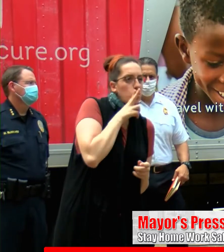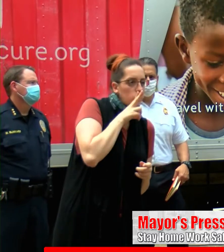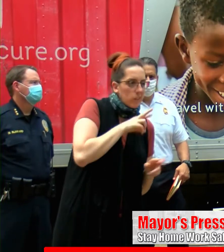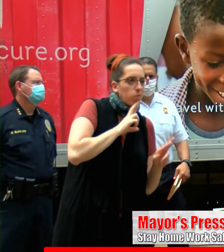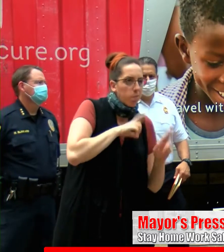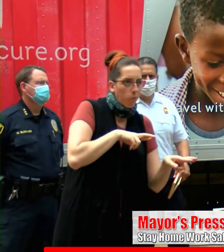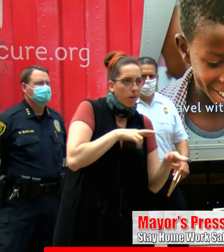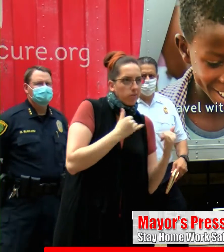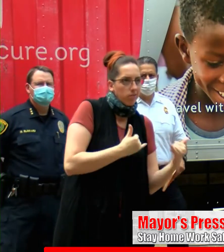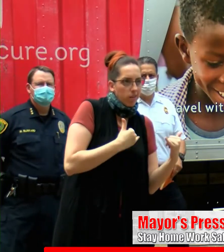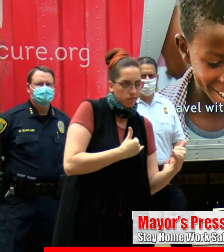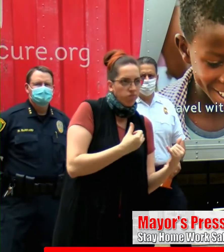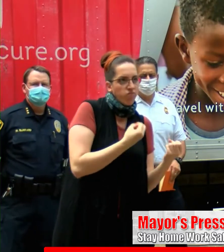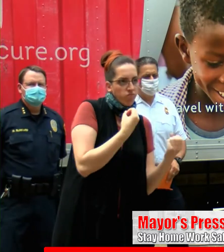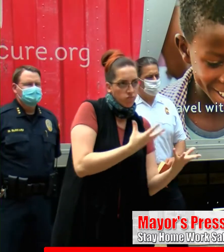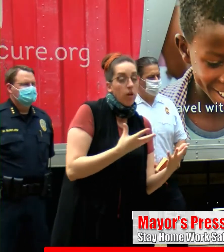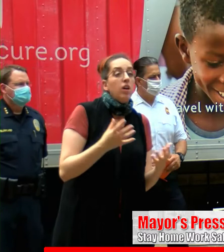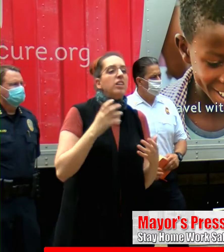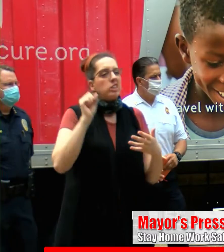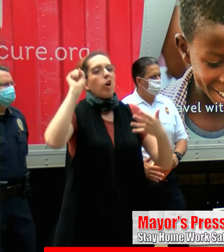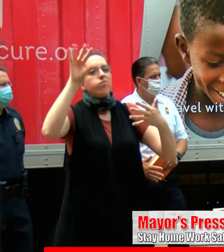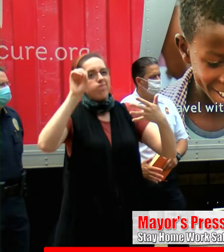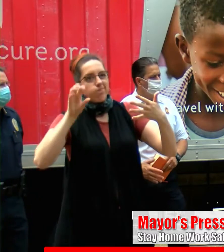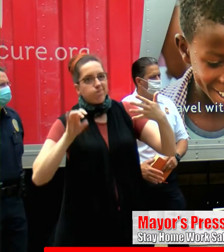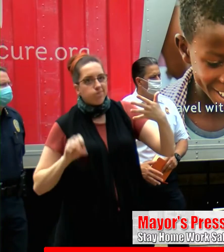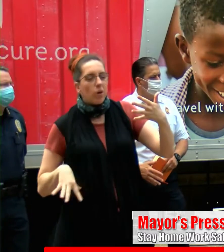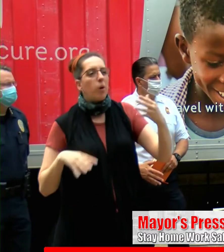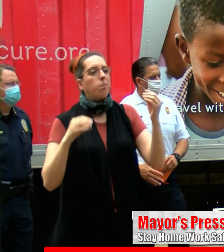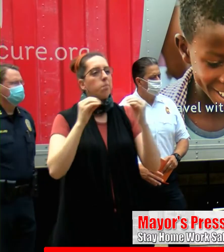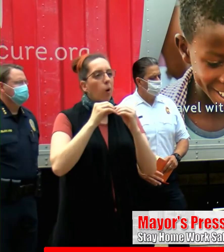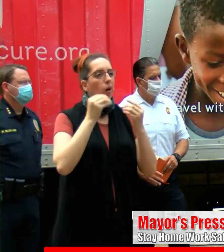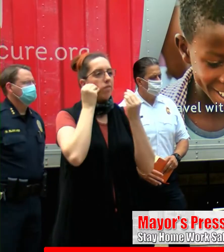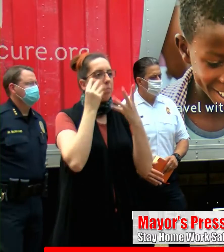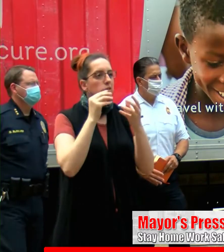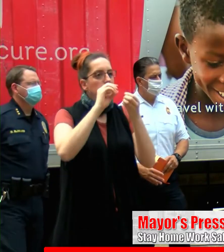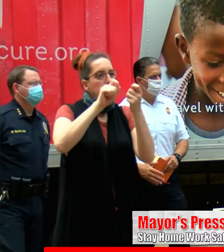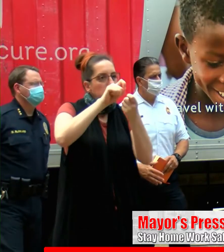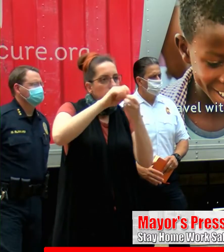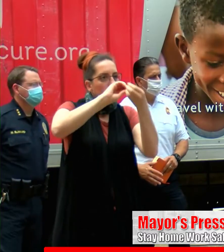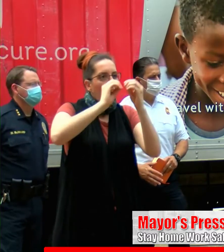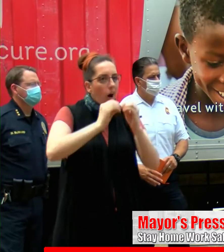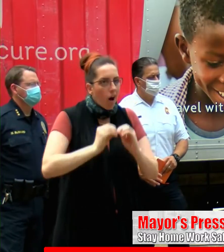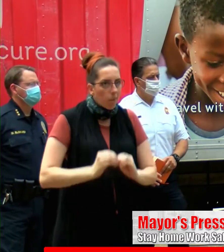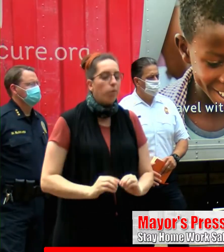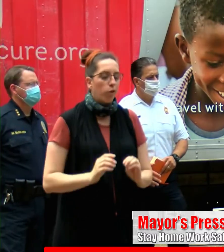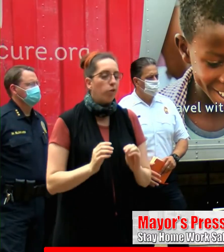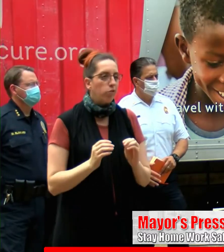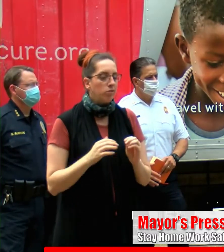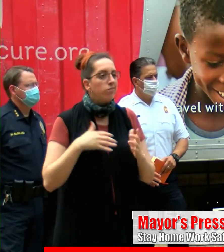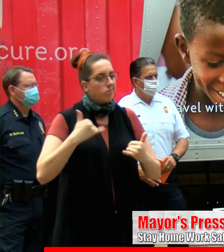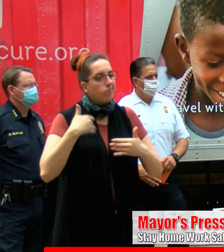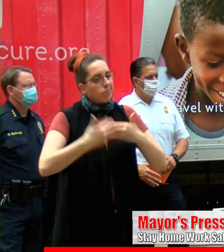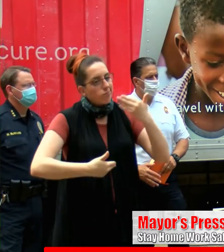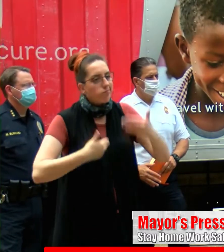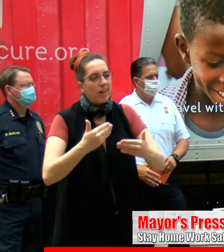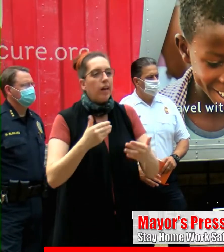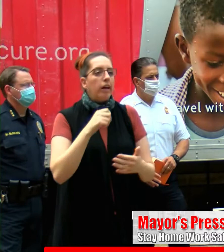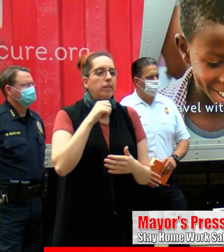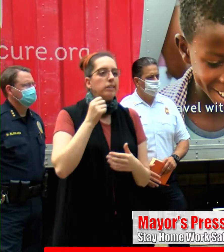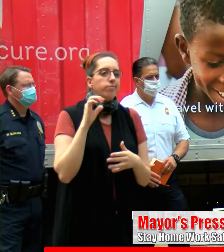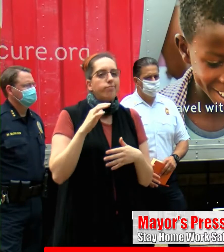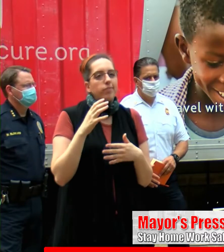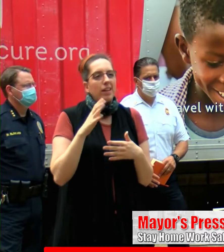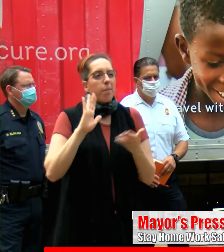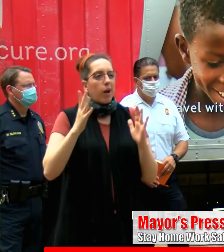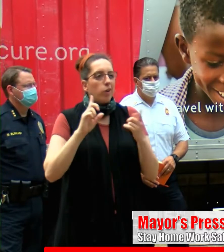reported today. Just kind of wanted to provide you a little bit more granular information as we kind of go through it, instead of just giving you